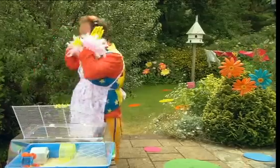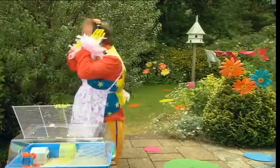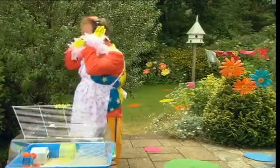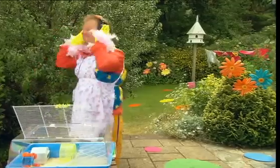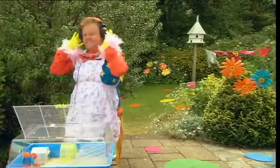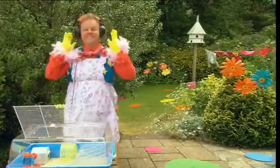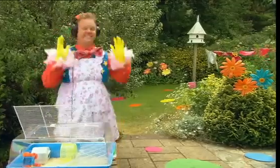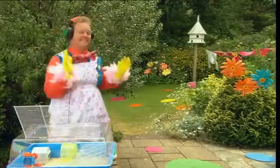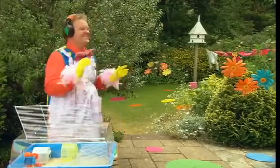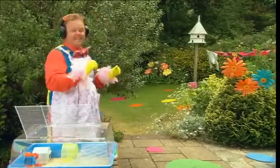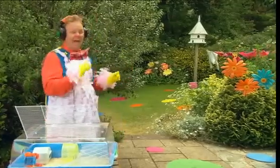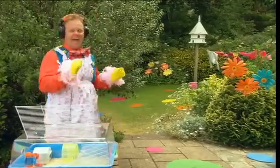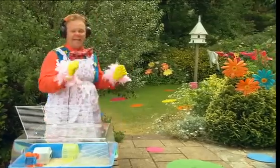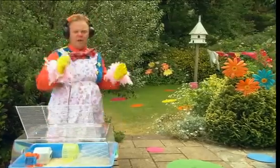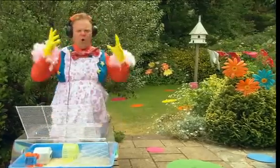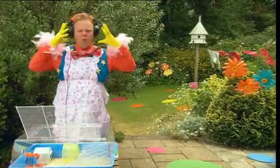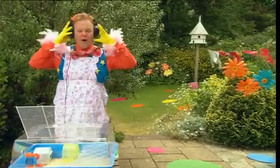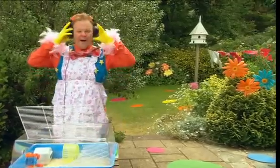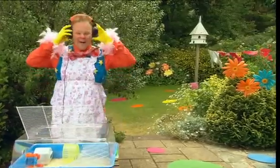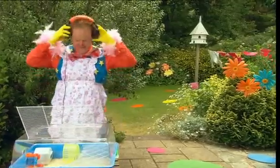Hello, Mr. Tumble. Hey, oh.